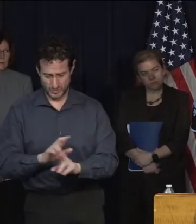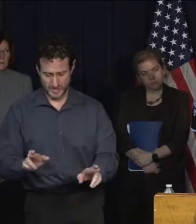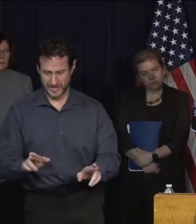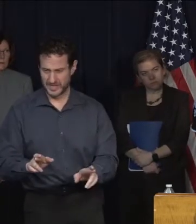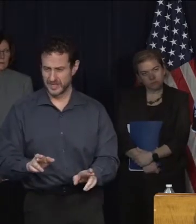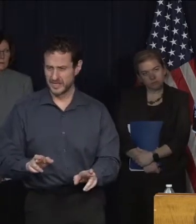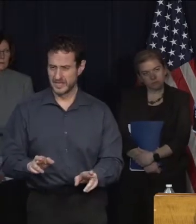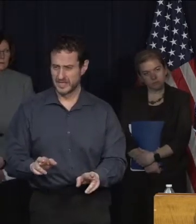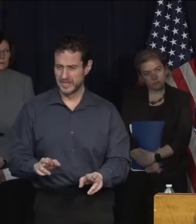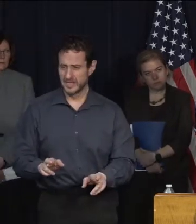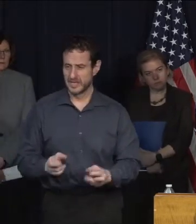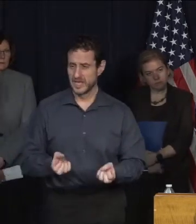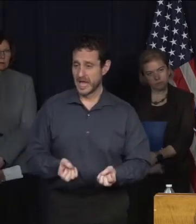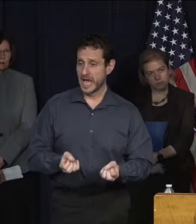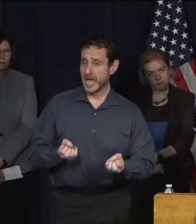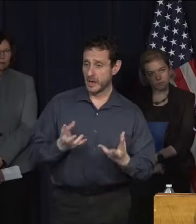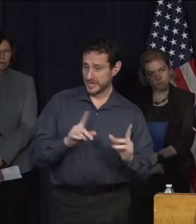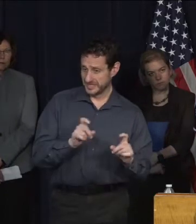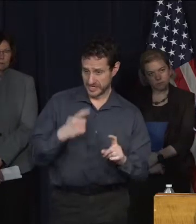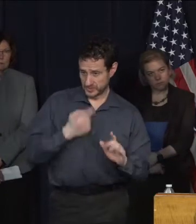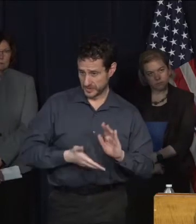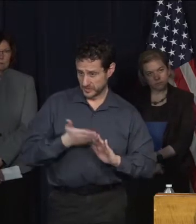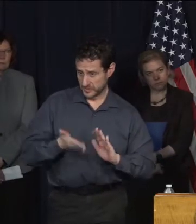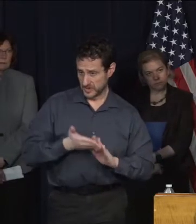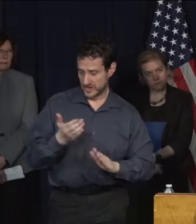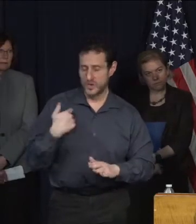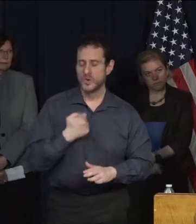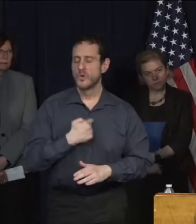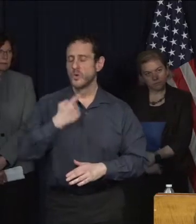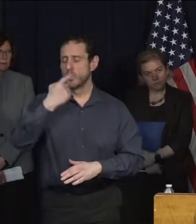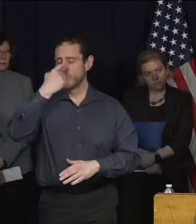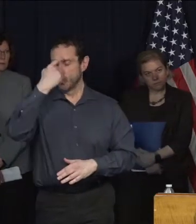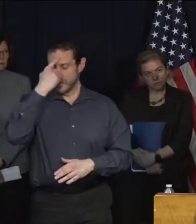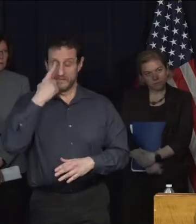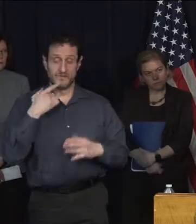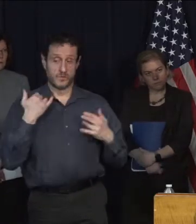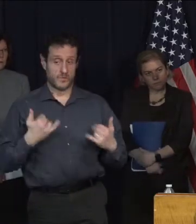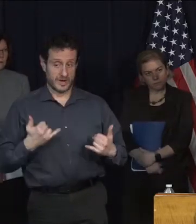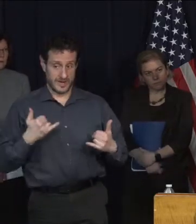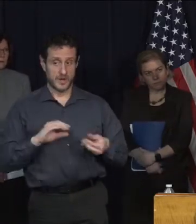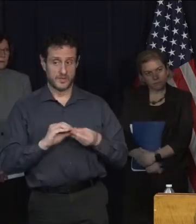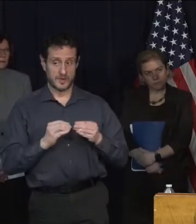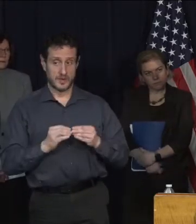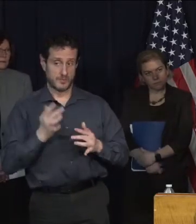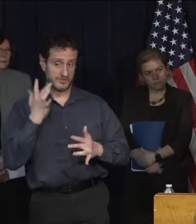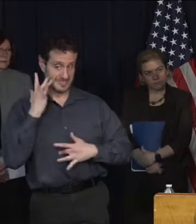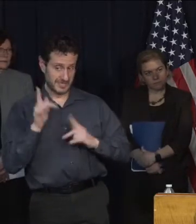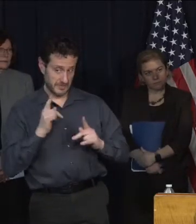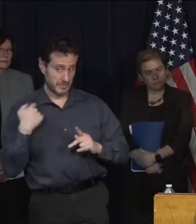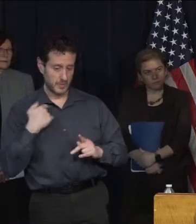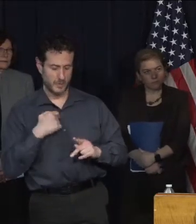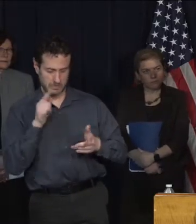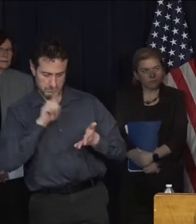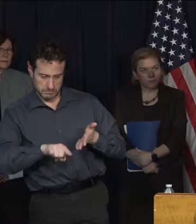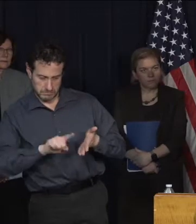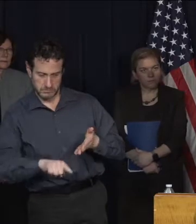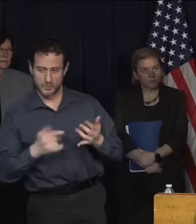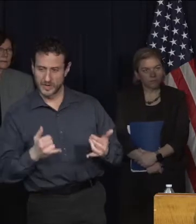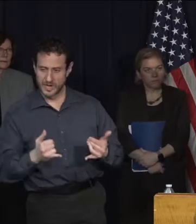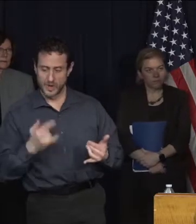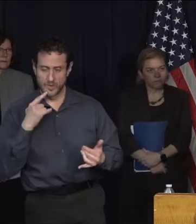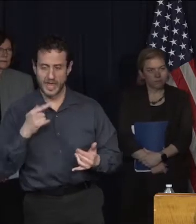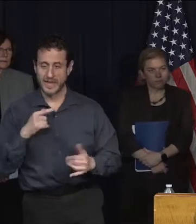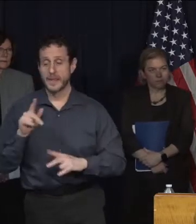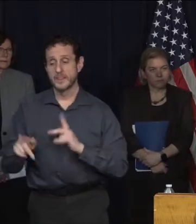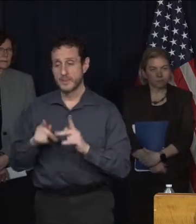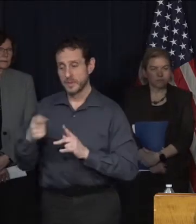How many specimens that we can run? Yeah. So we think for the current cases that we're looking into and the PUIs that may